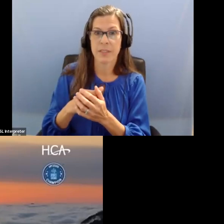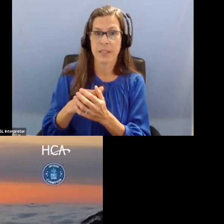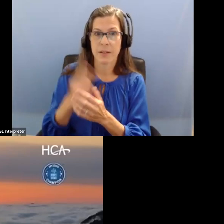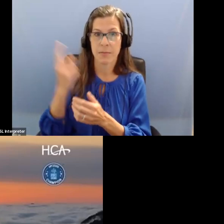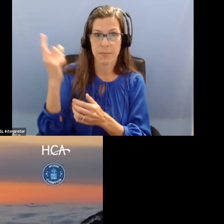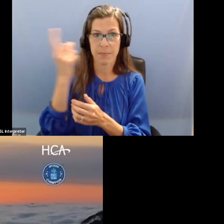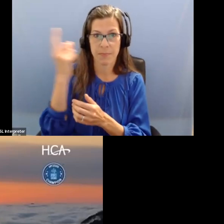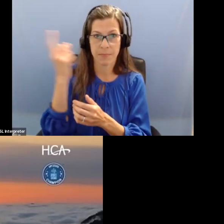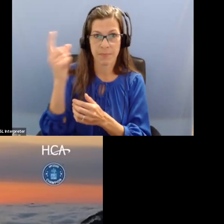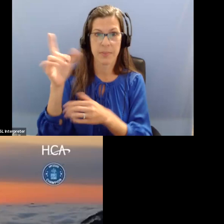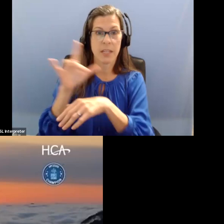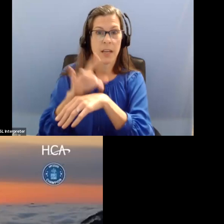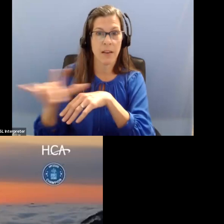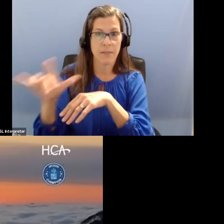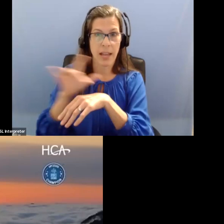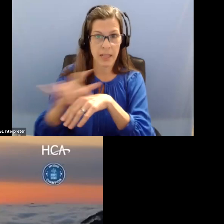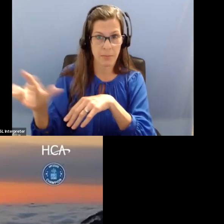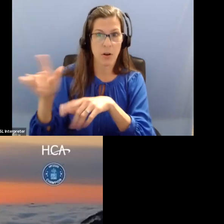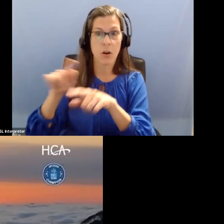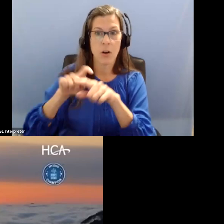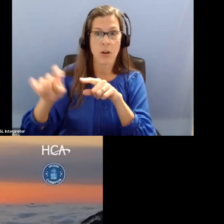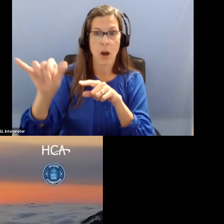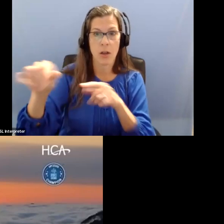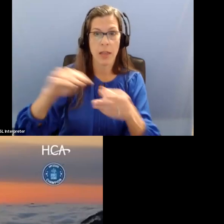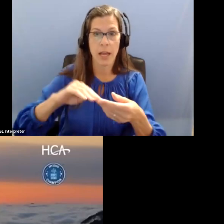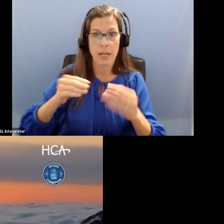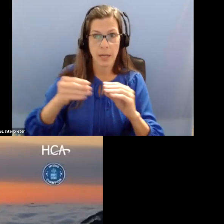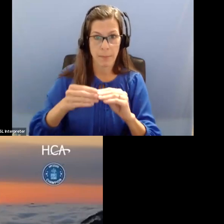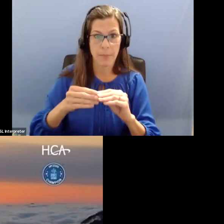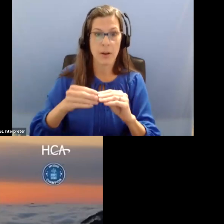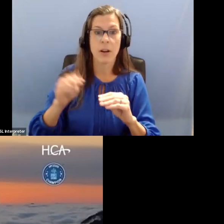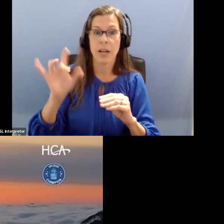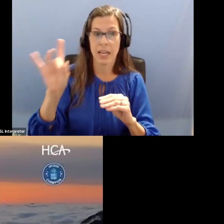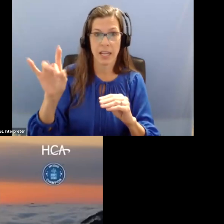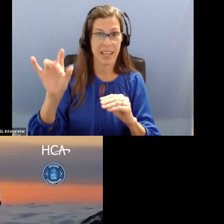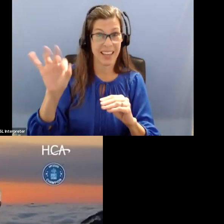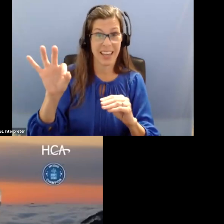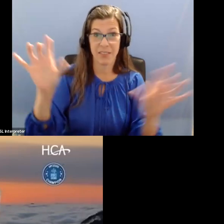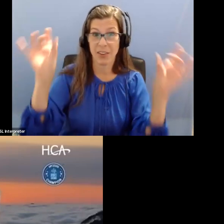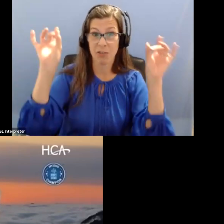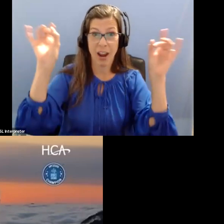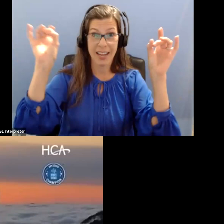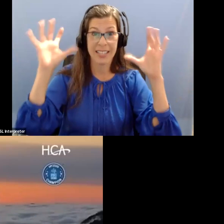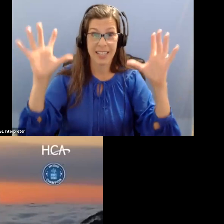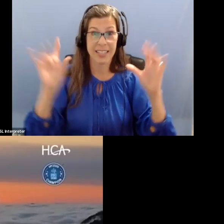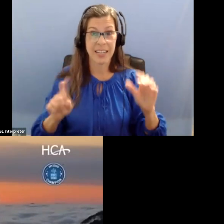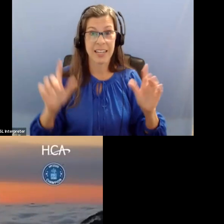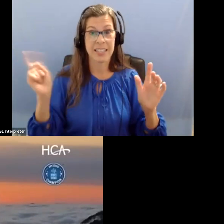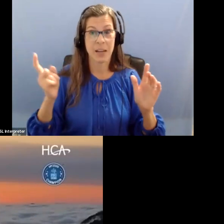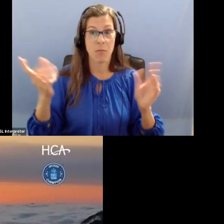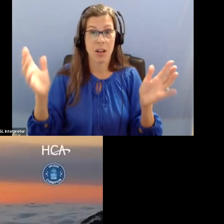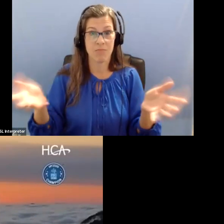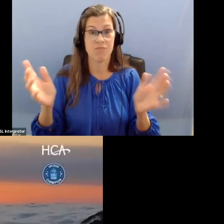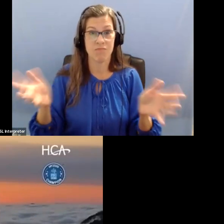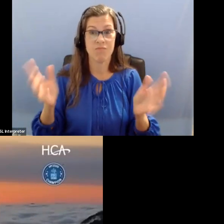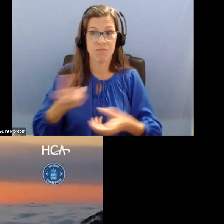And please, please call this number if you're in crisis or if you just need somebody to talk to. So I'm just throwing that out there to let